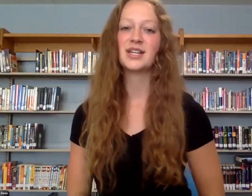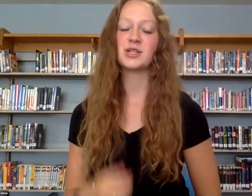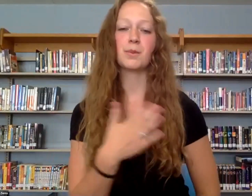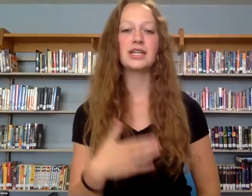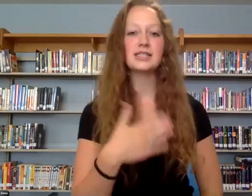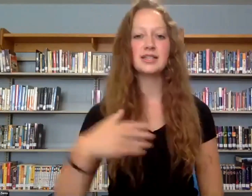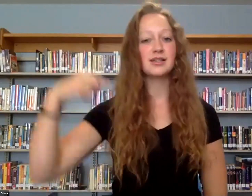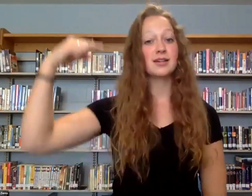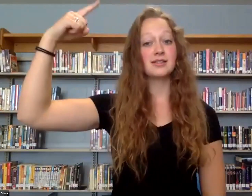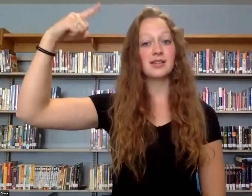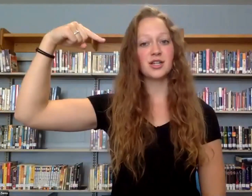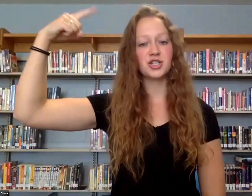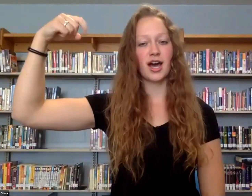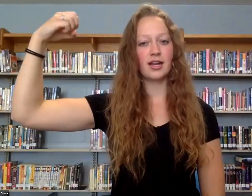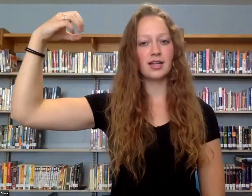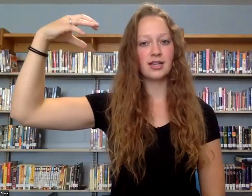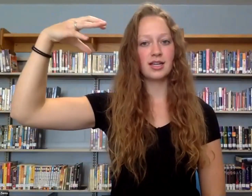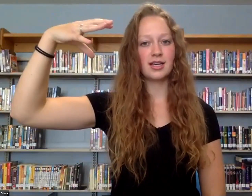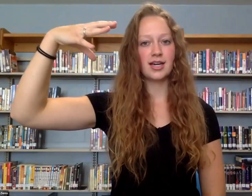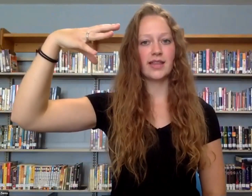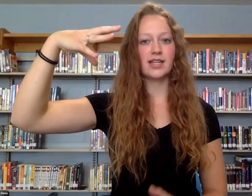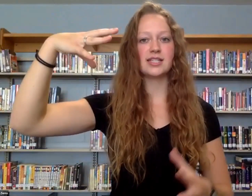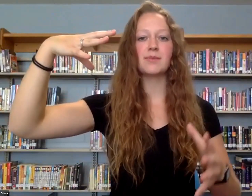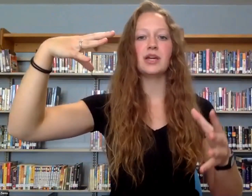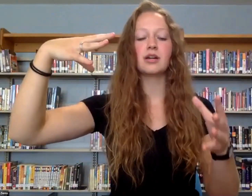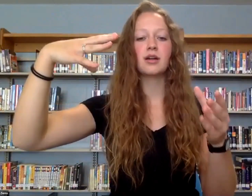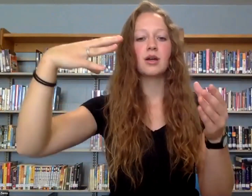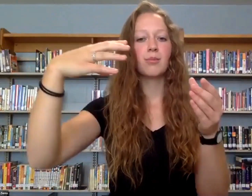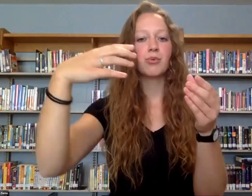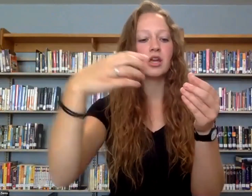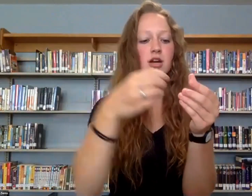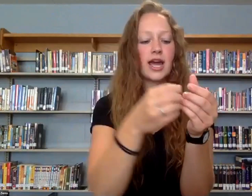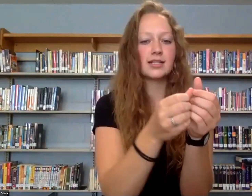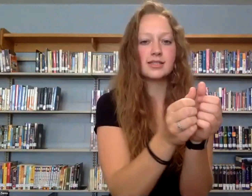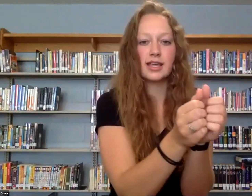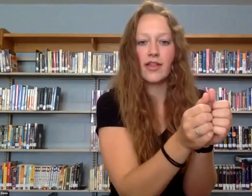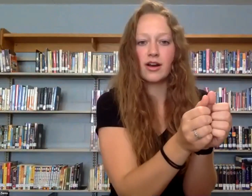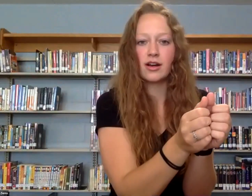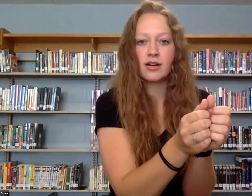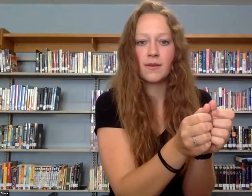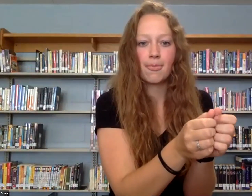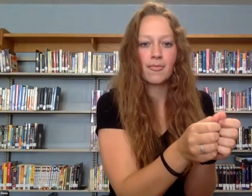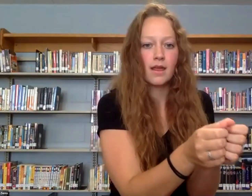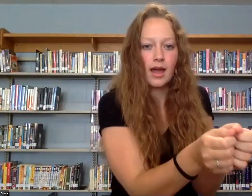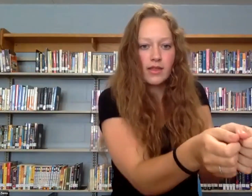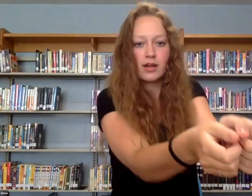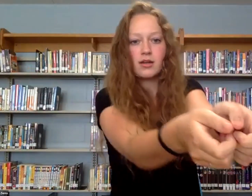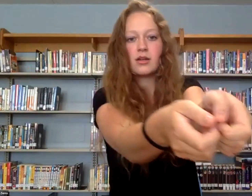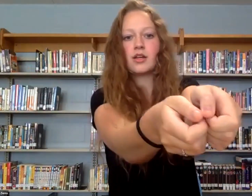So please, sunshine, and then disappear, bring your hands together, and then you're going to